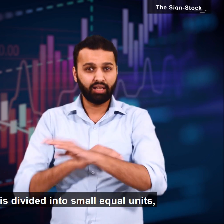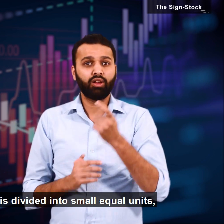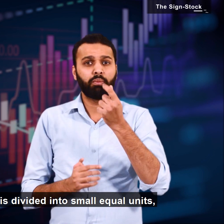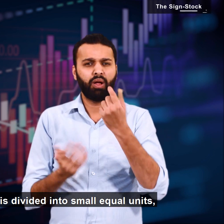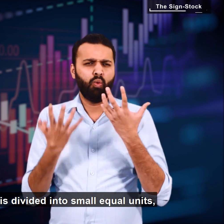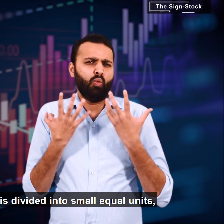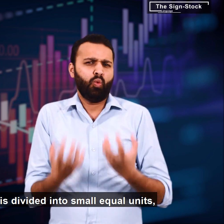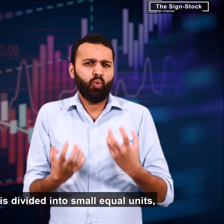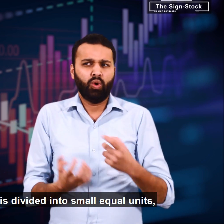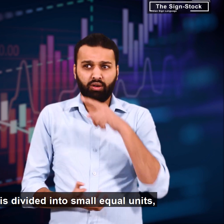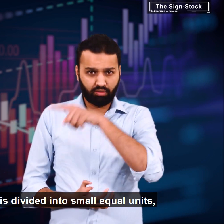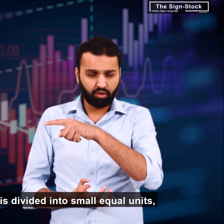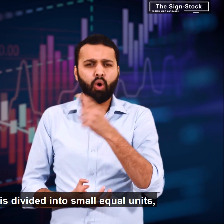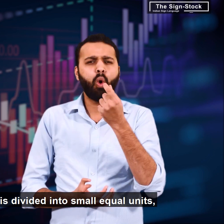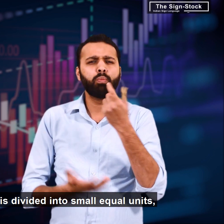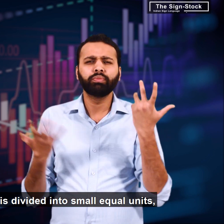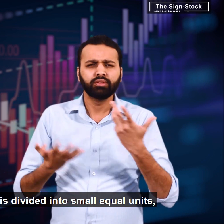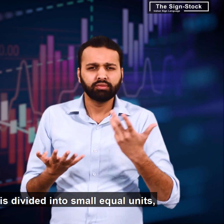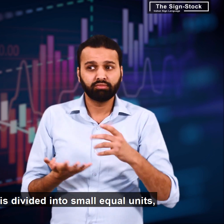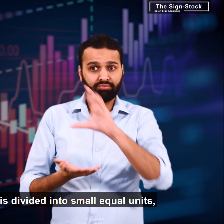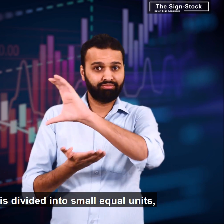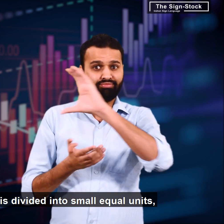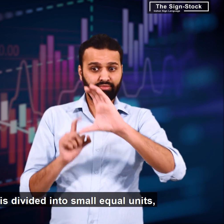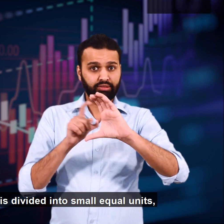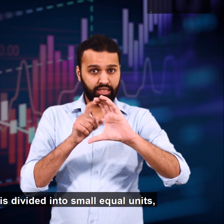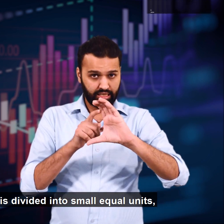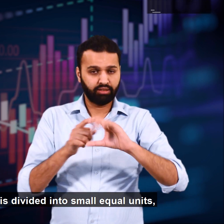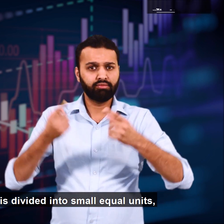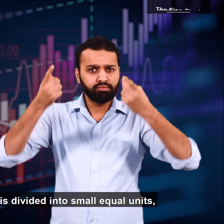When a company's capital is divided into small equal units,